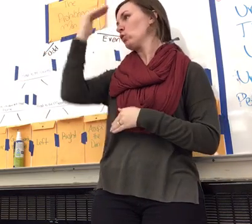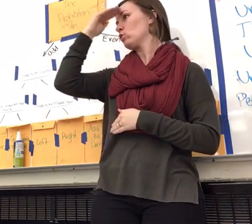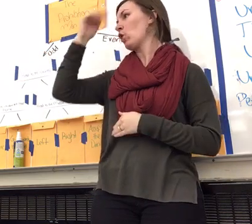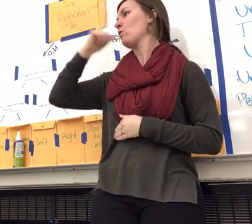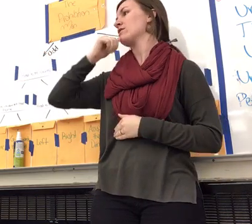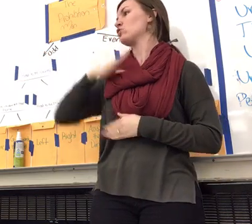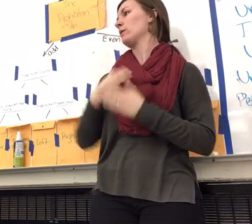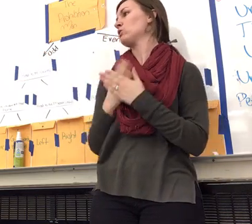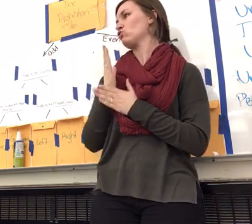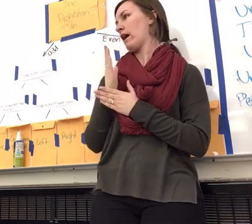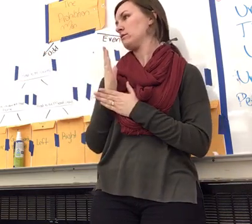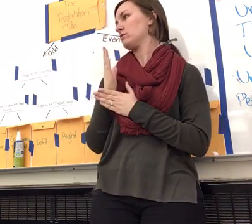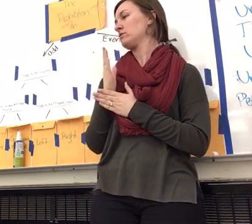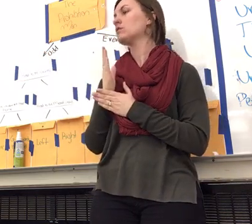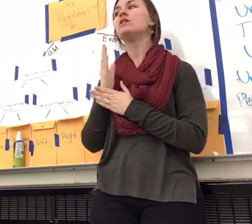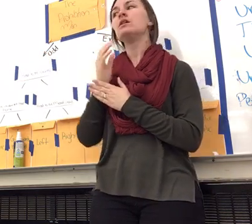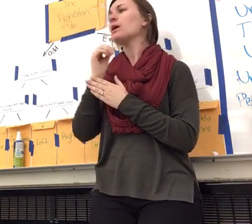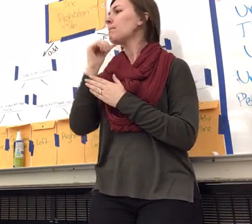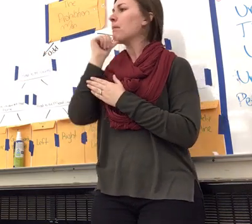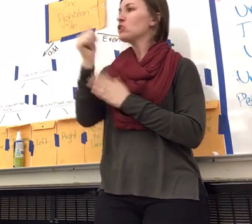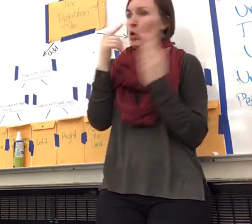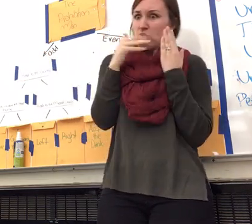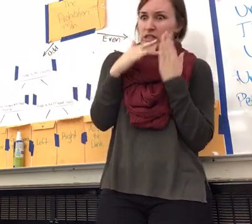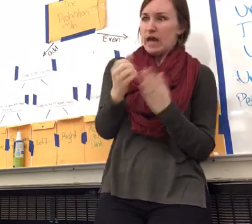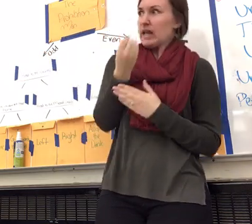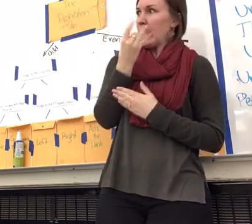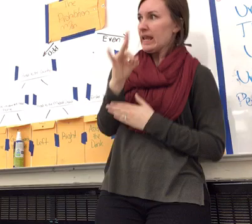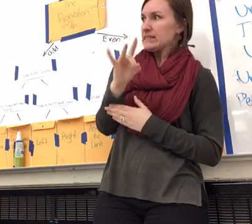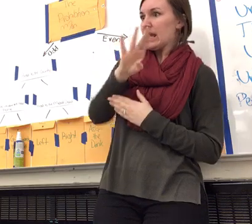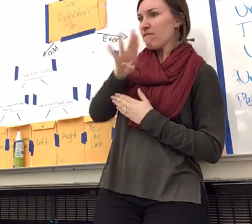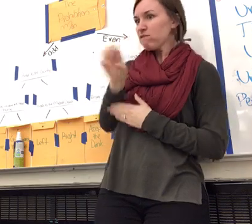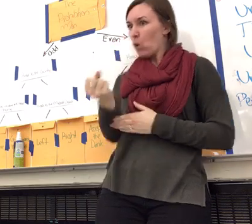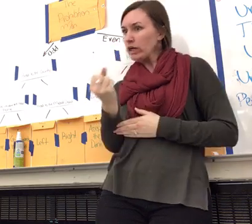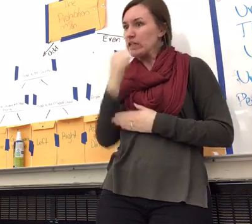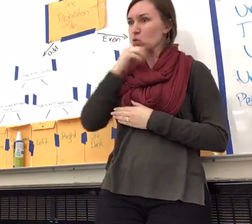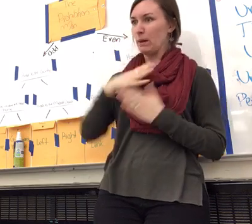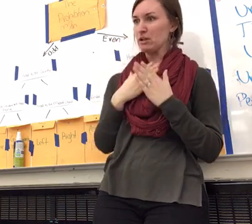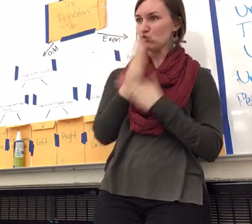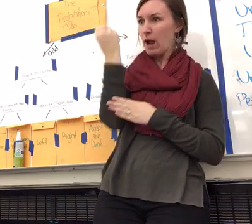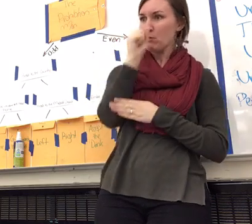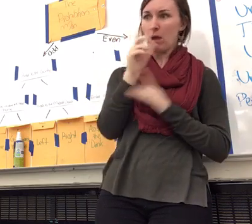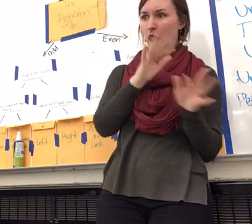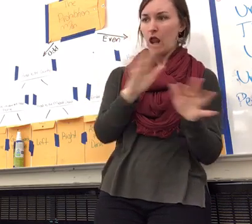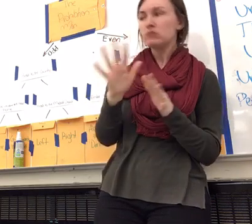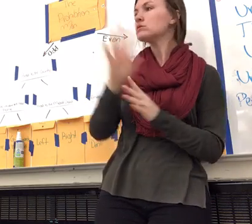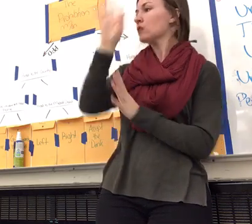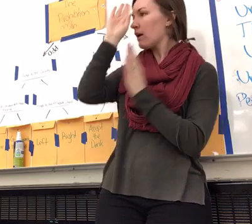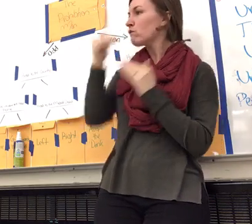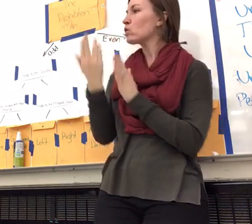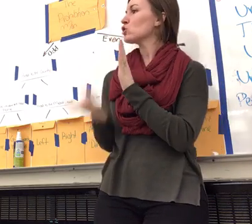more time focusing on Reconstruction women's rights, because that's going to be the one that's going to be more likely to be on the exam.